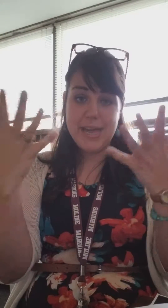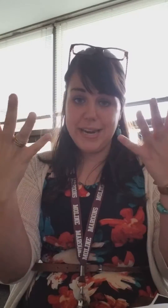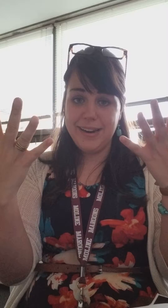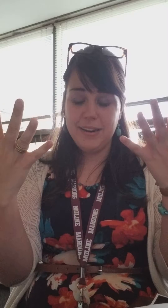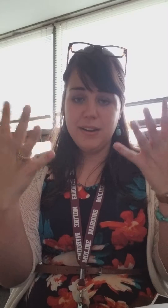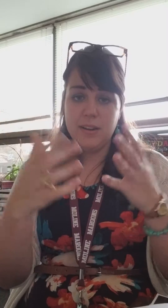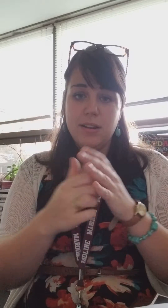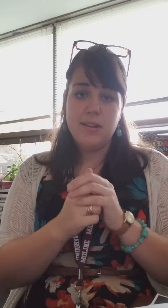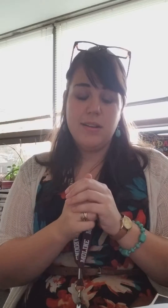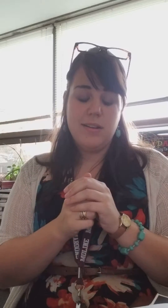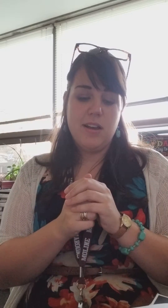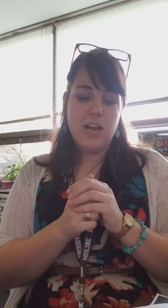many.